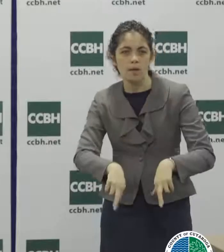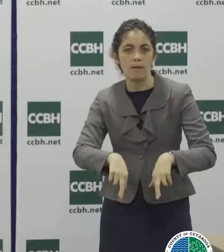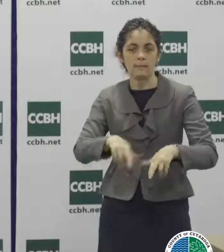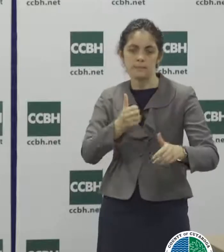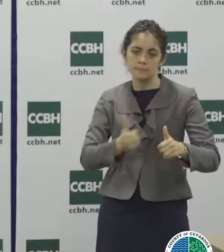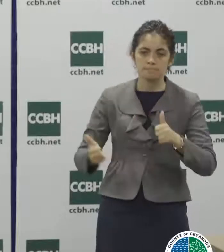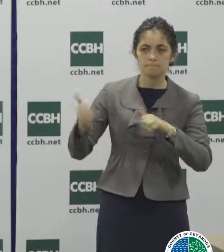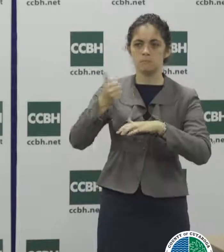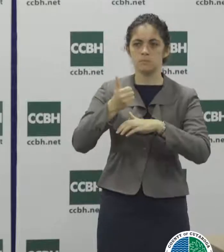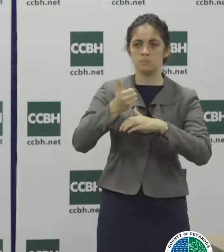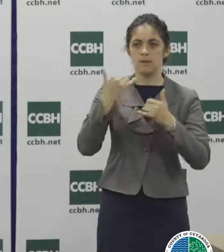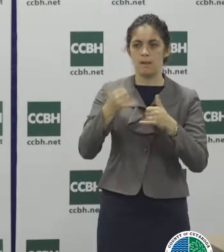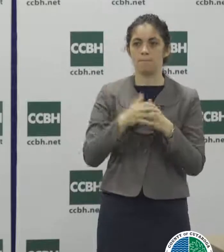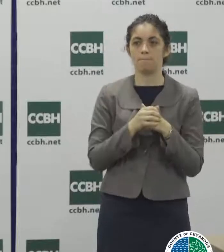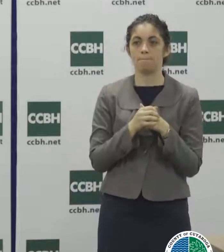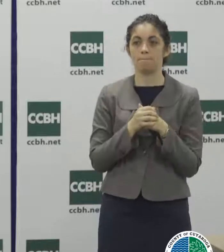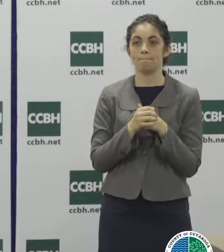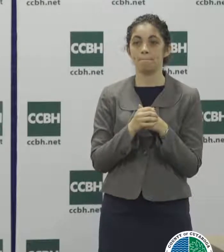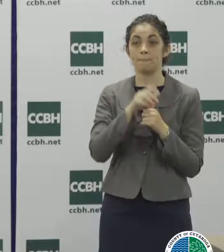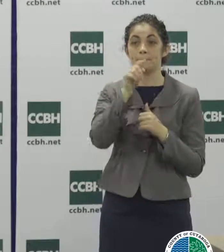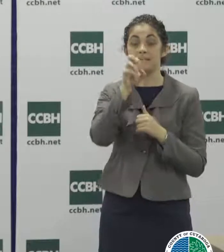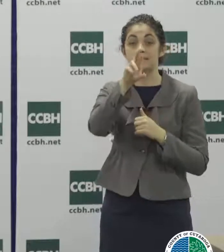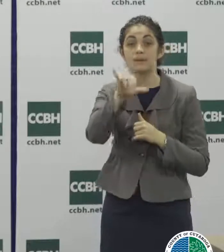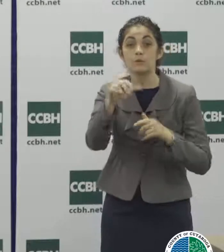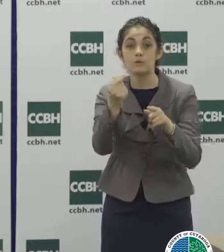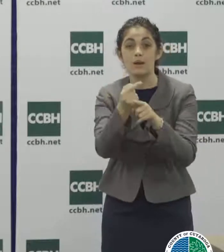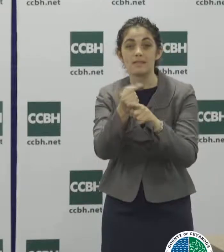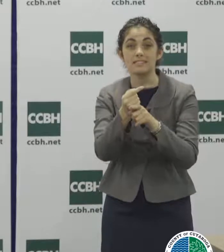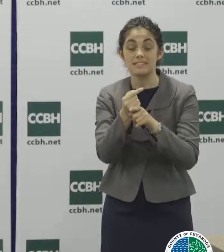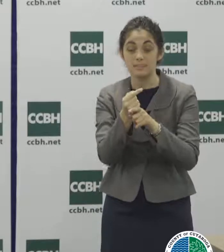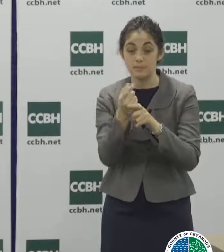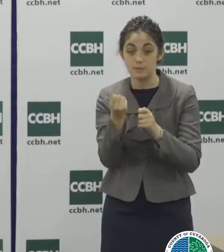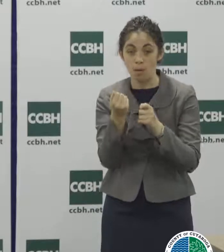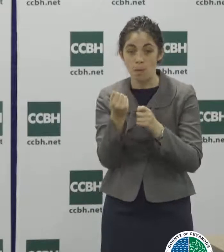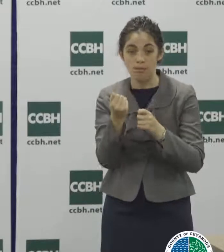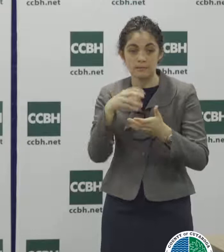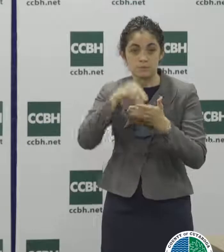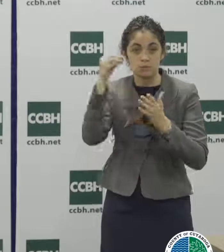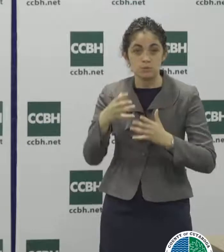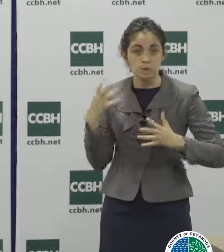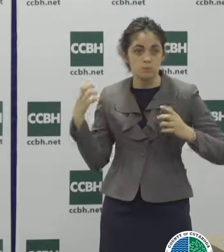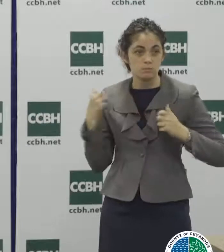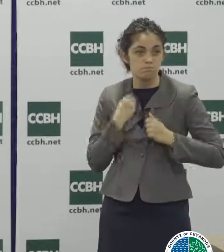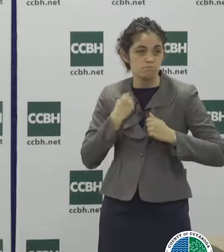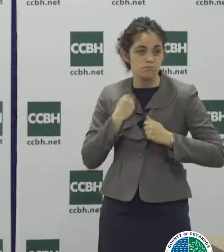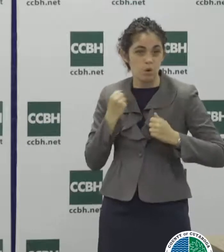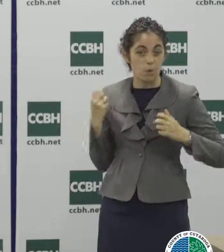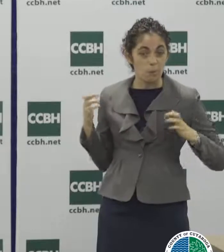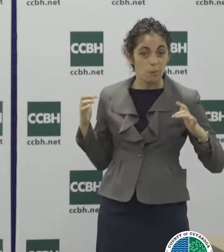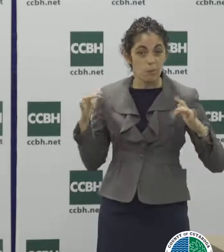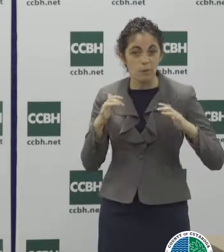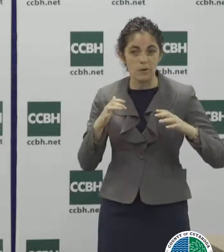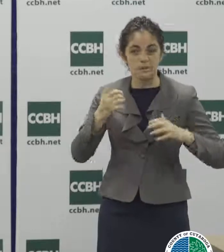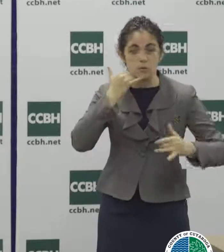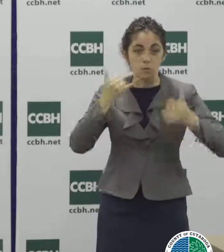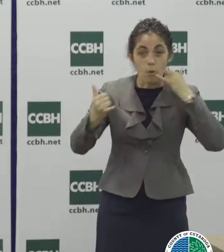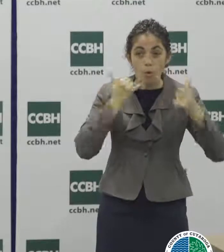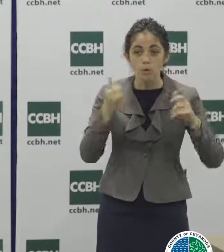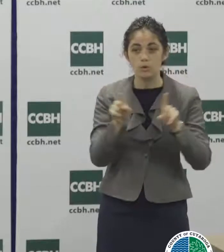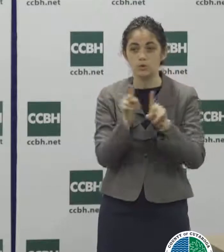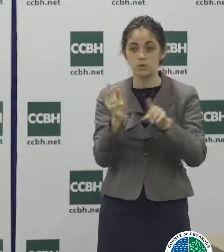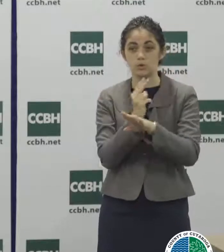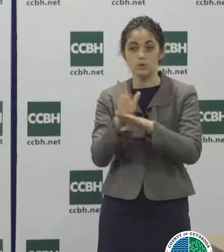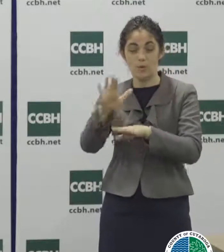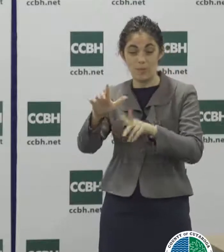step up in the community. And Terry's right, a small army emerged to help track cases, to make the phone calls, to use